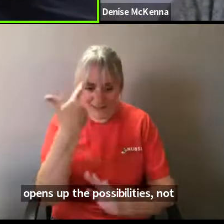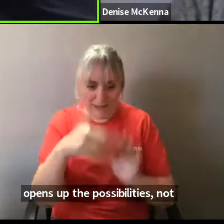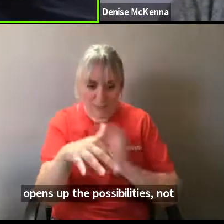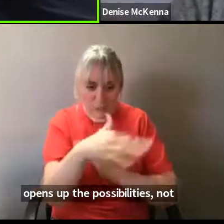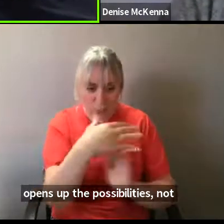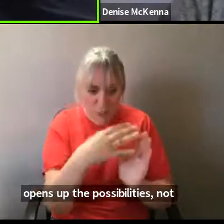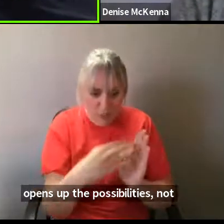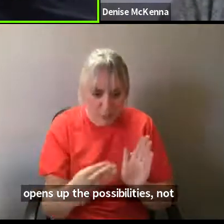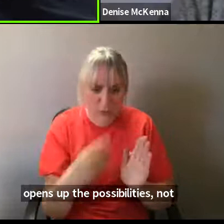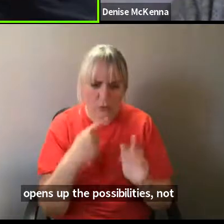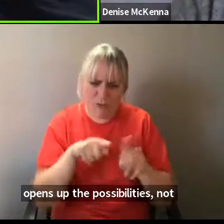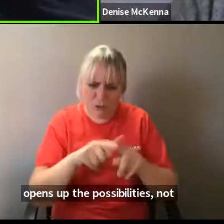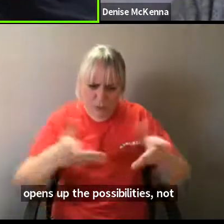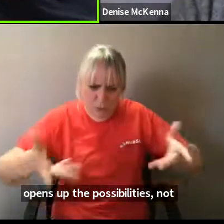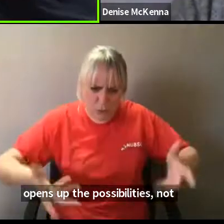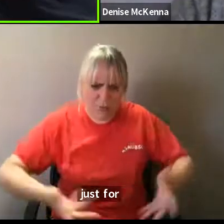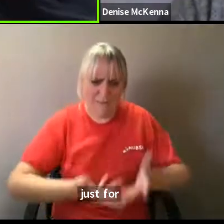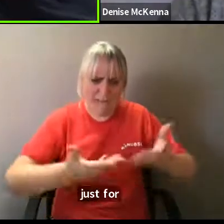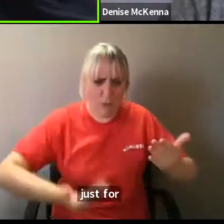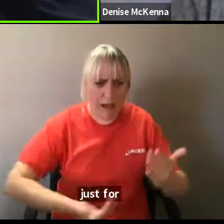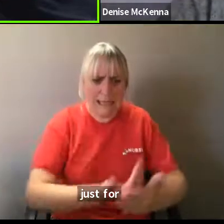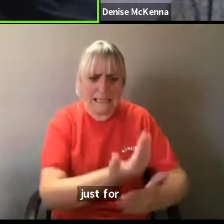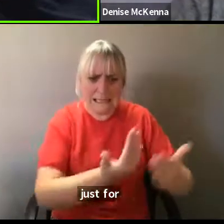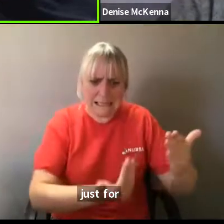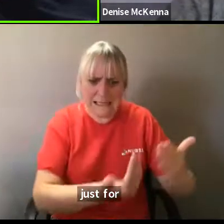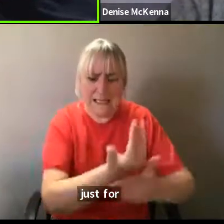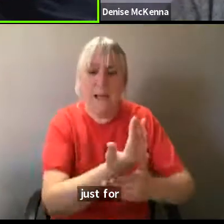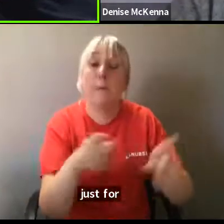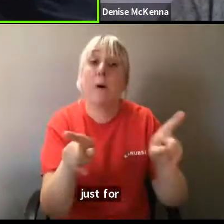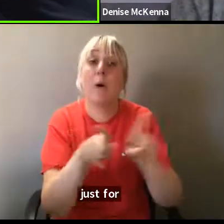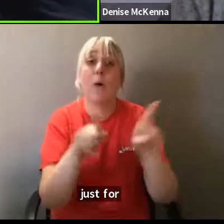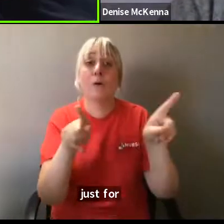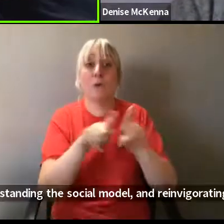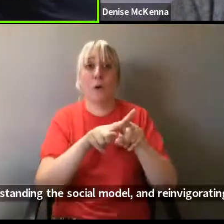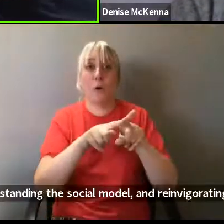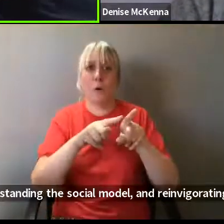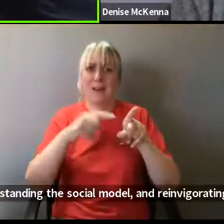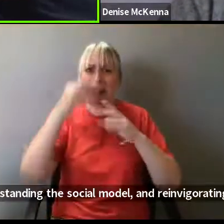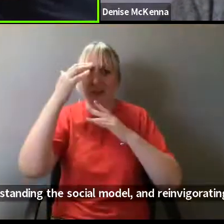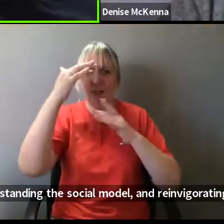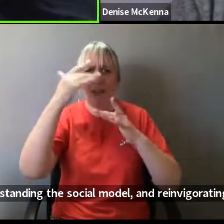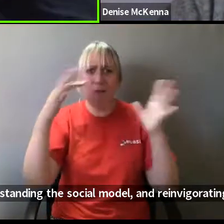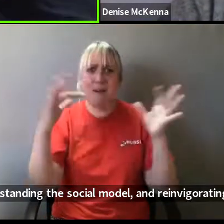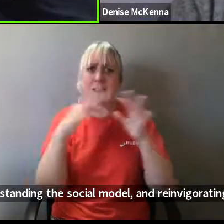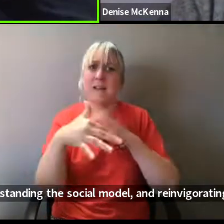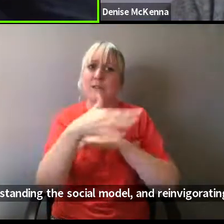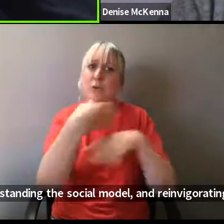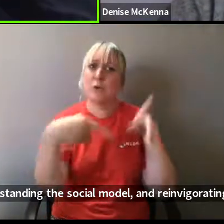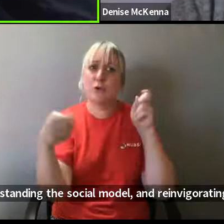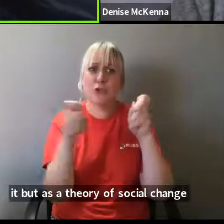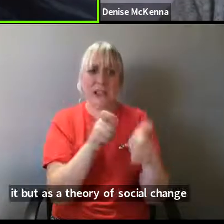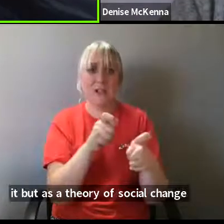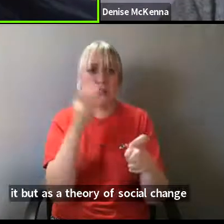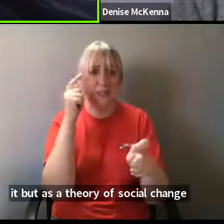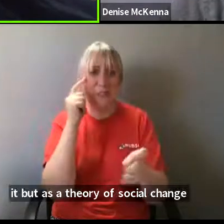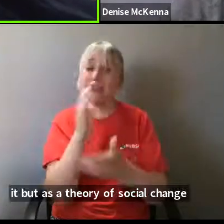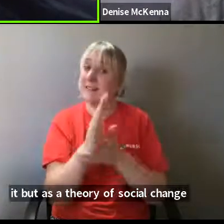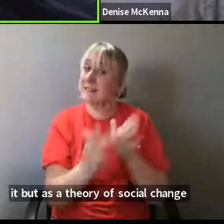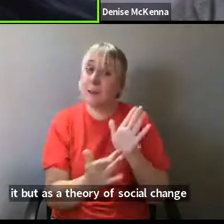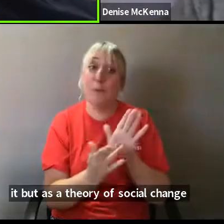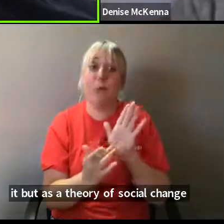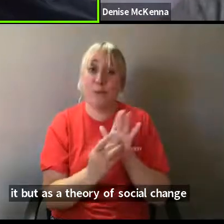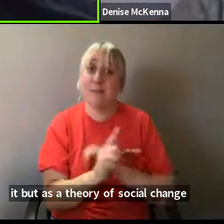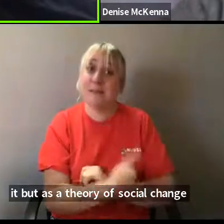and reinvigorating it, but as a theory of social change. And I think that's really important. And so